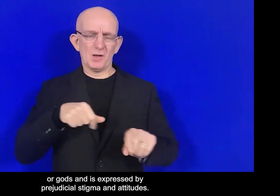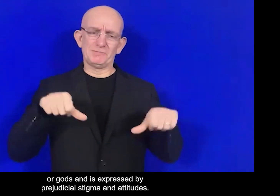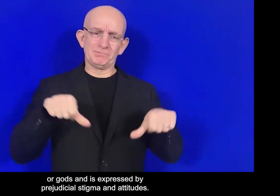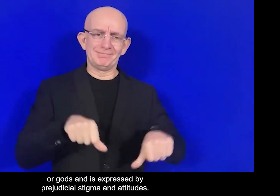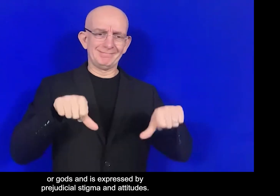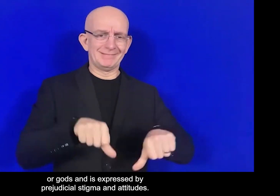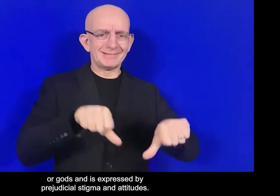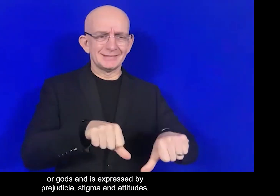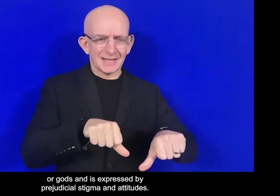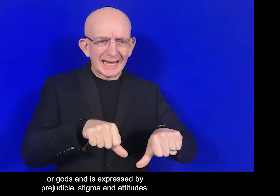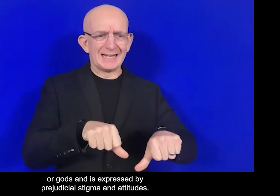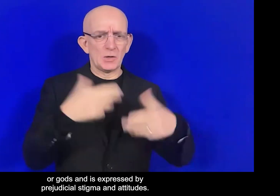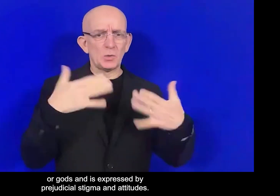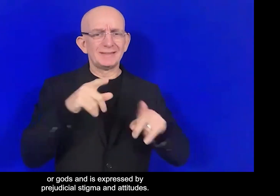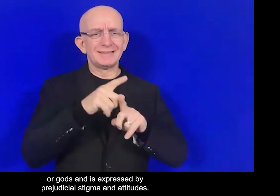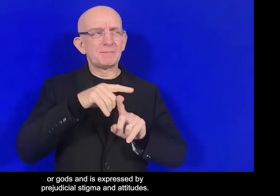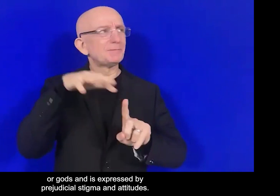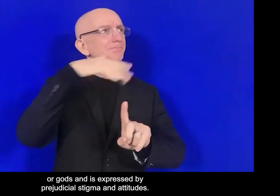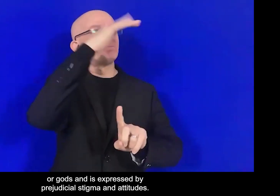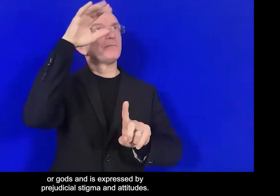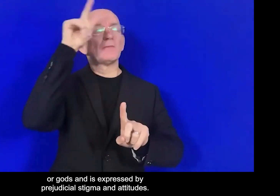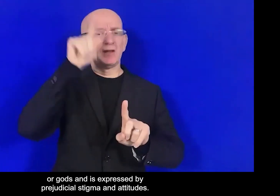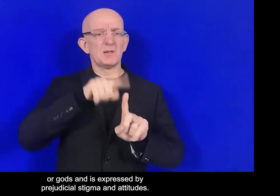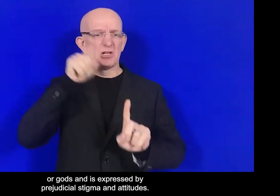stigma and attitudes.